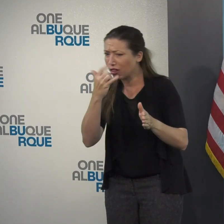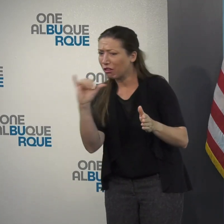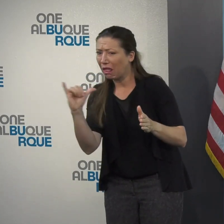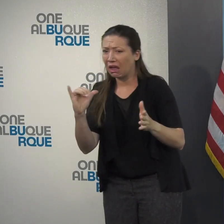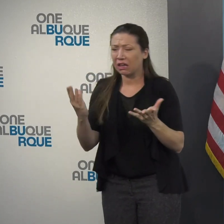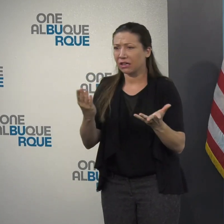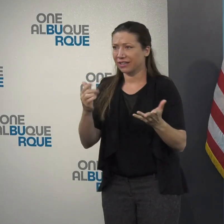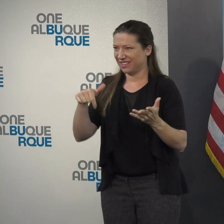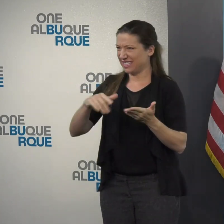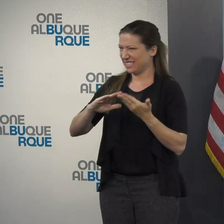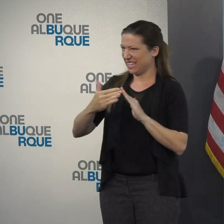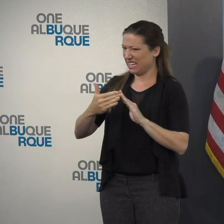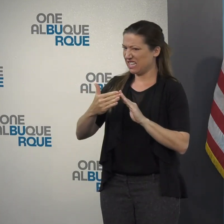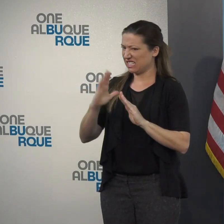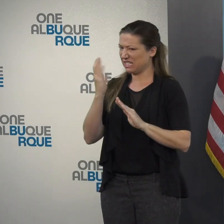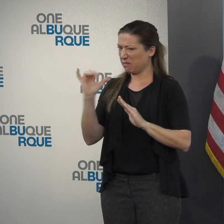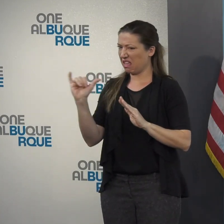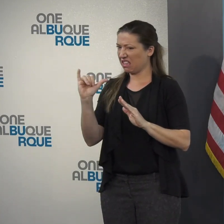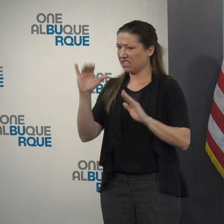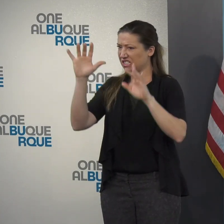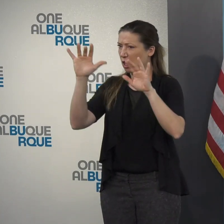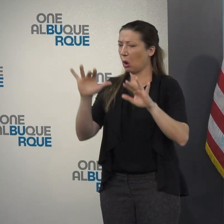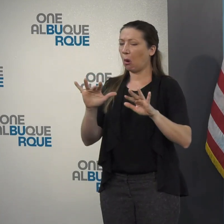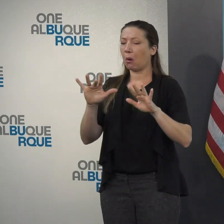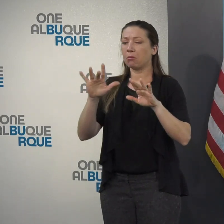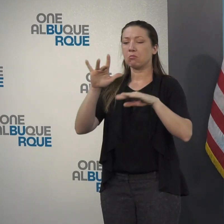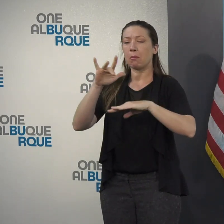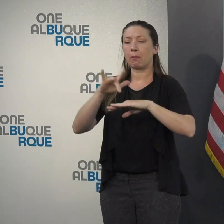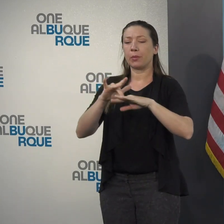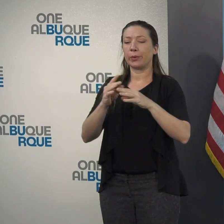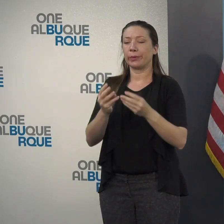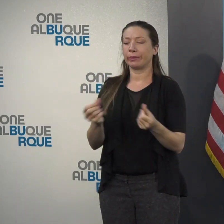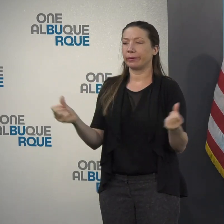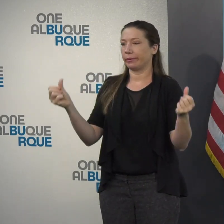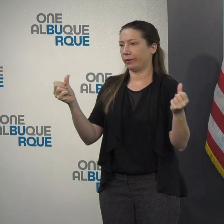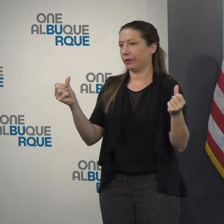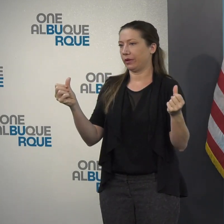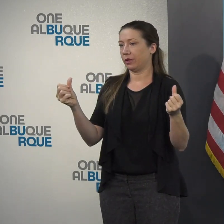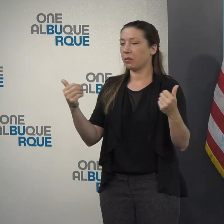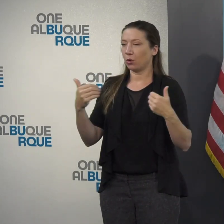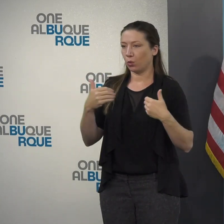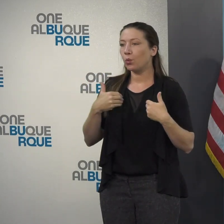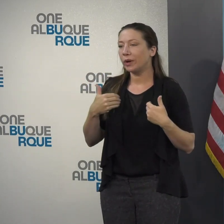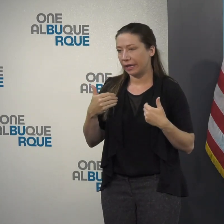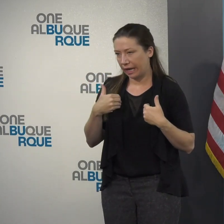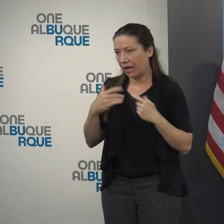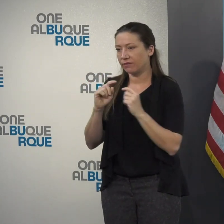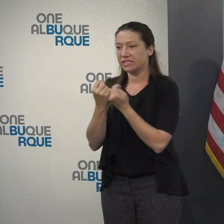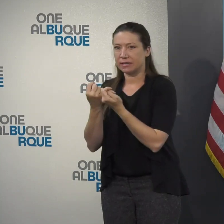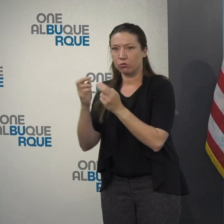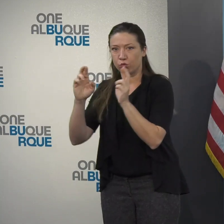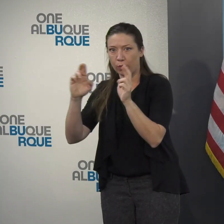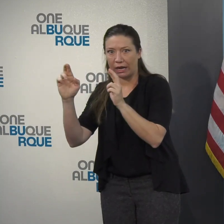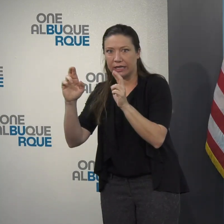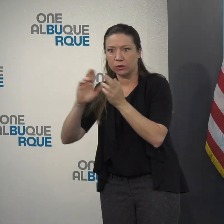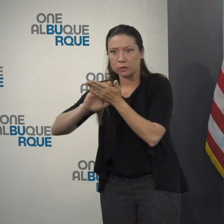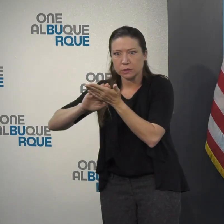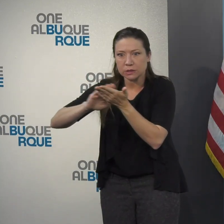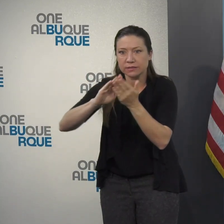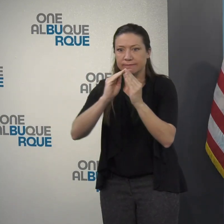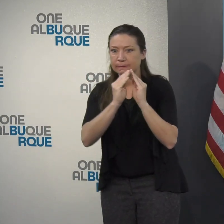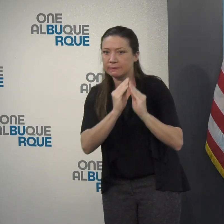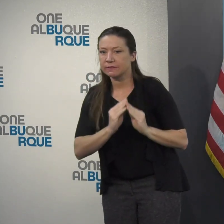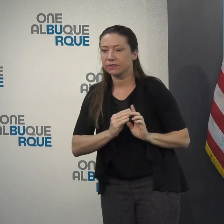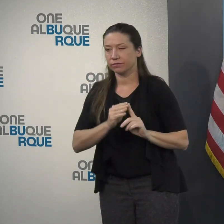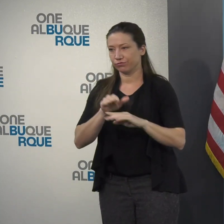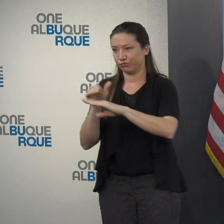proper, the snow doesn't seem to be sticking. We do have our DMD teams on standby. A reminder that Tramway is usually